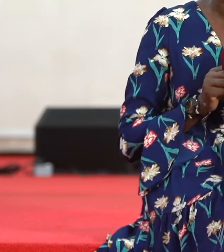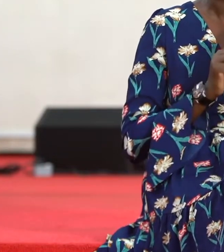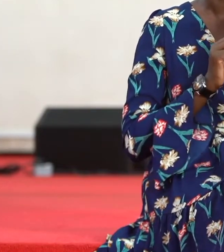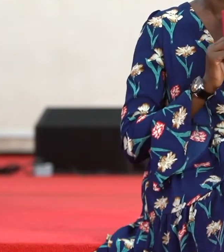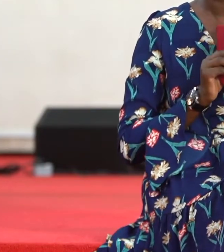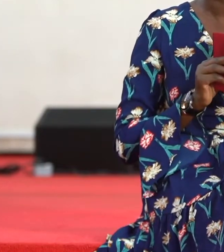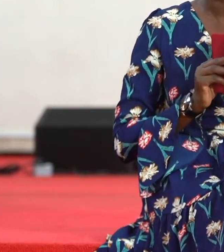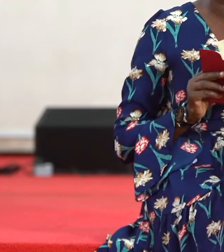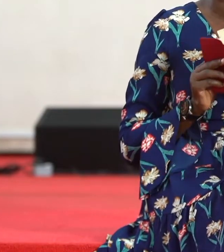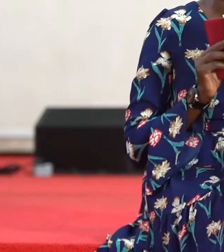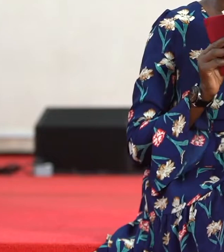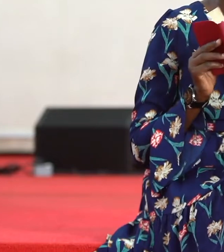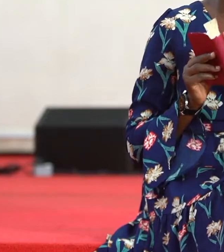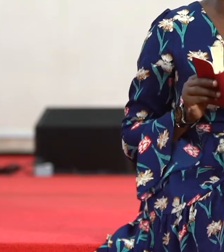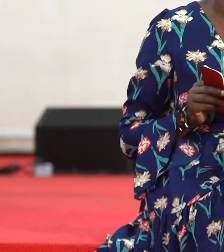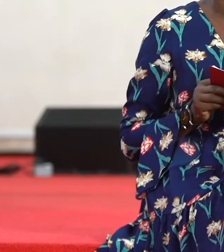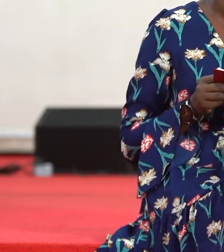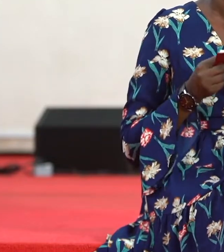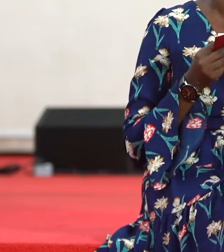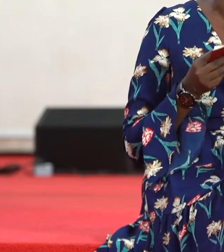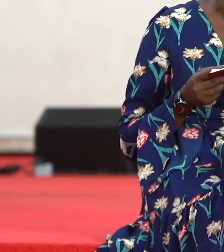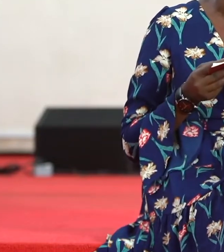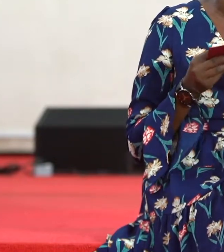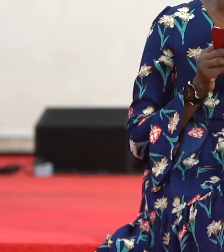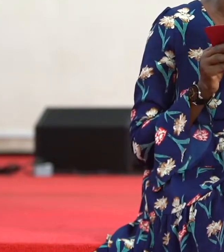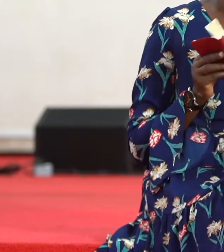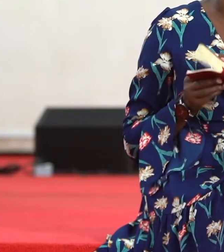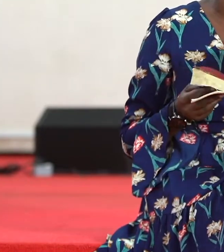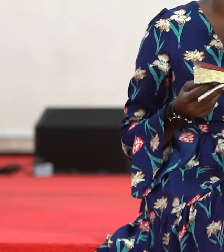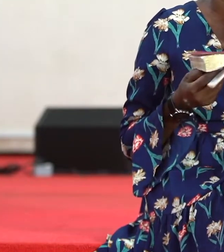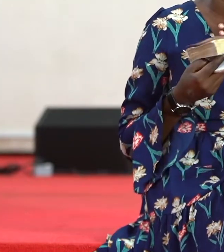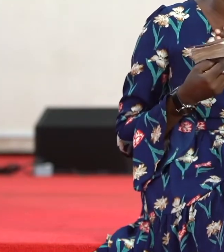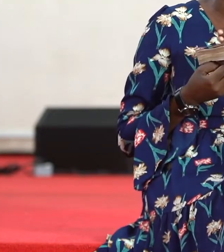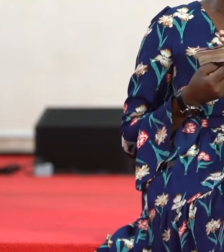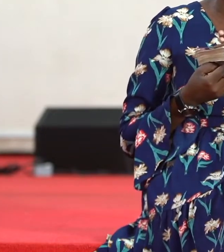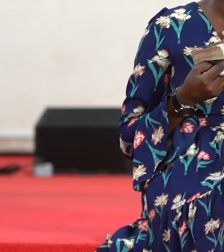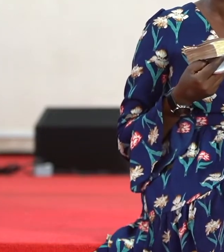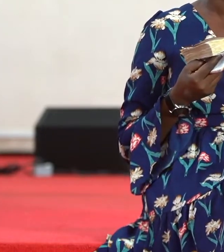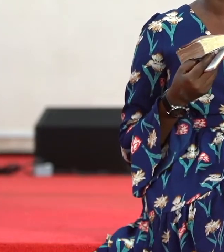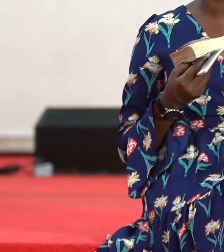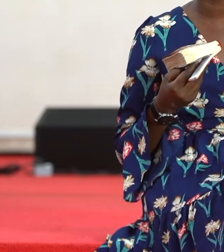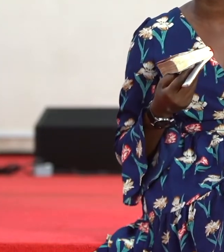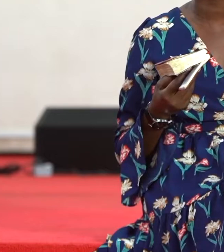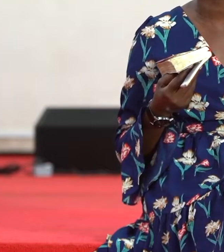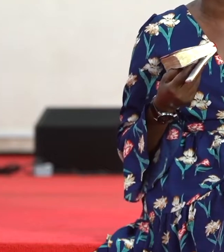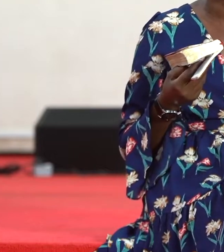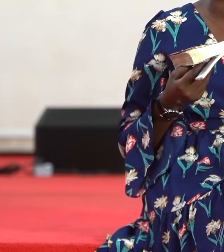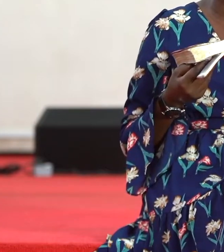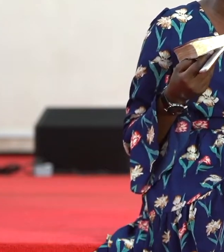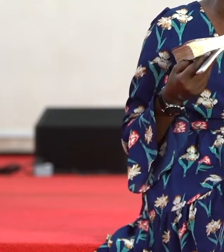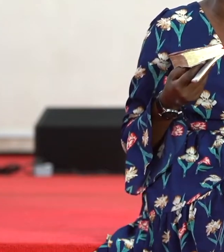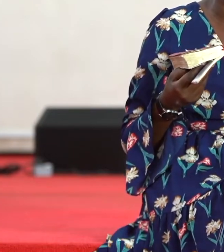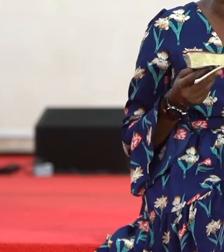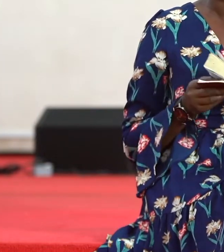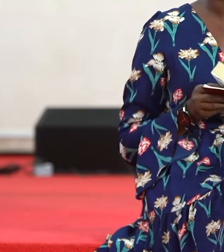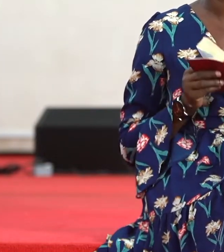Spirit, by men who were led by the Holy Spirit, it means it's a great blessing to us. There are children in the world